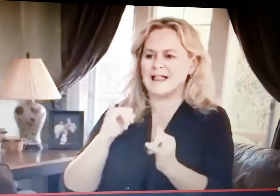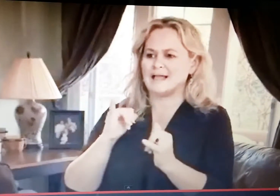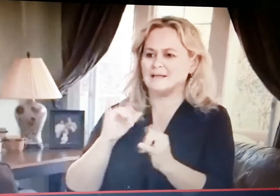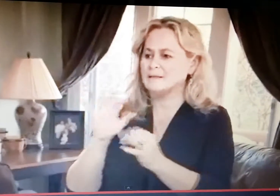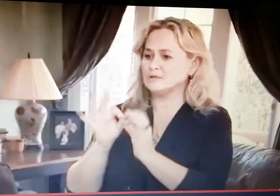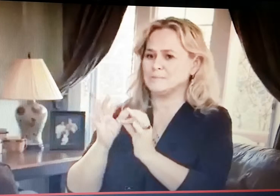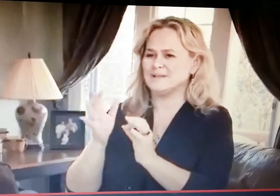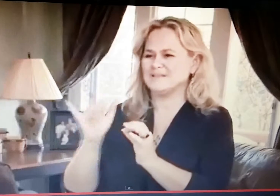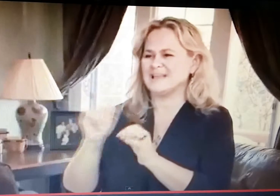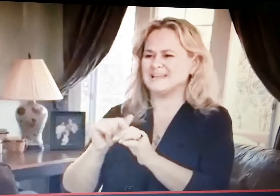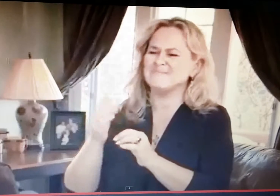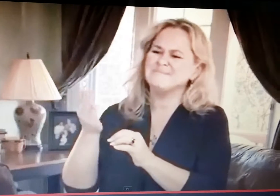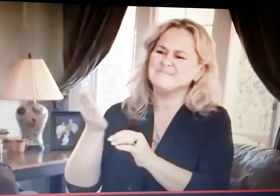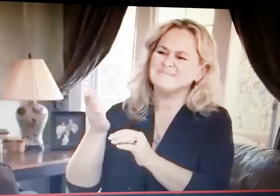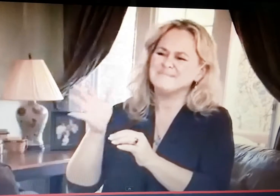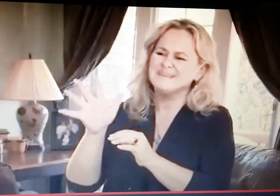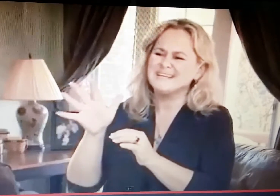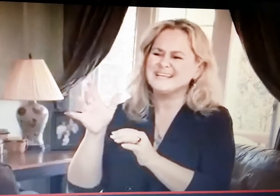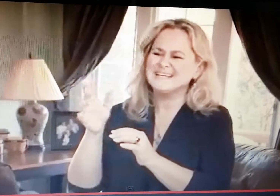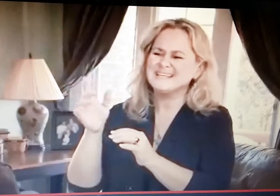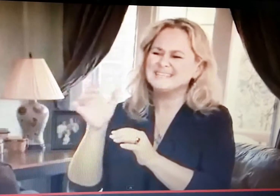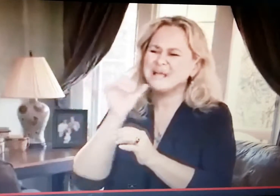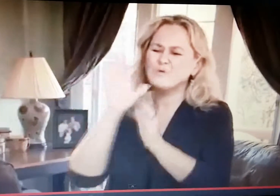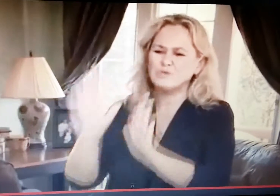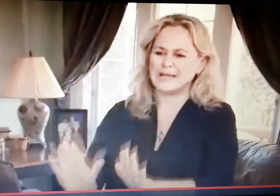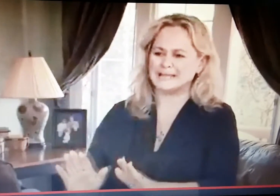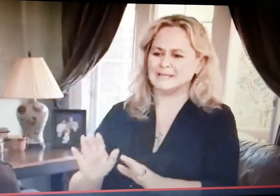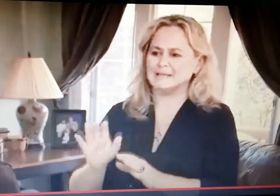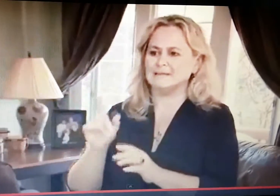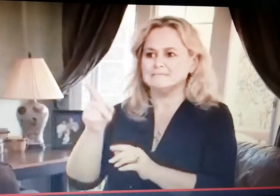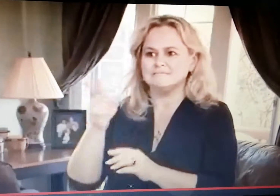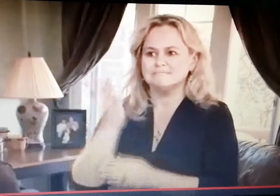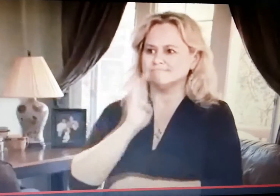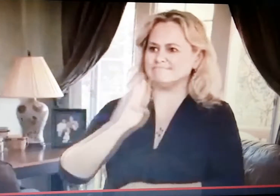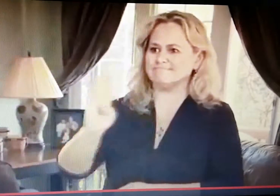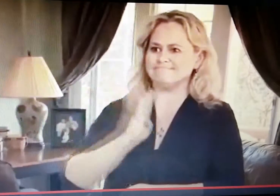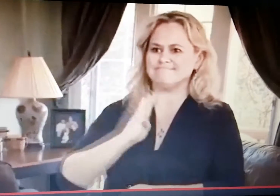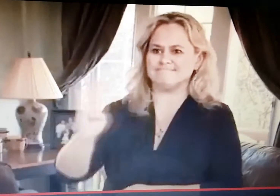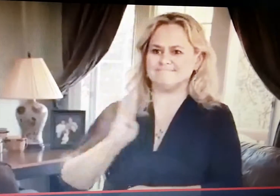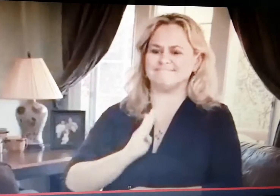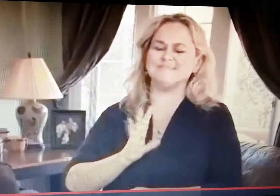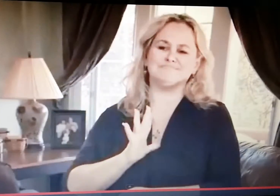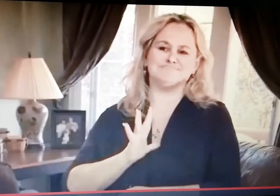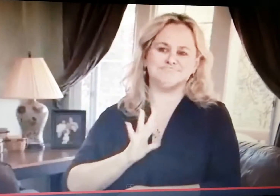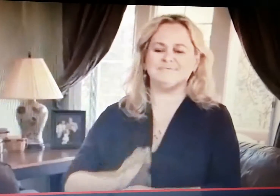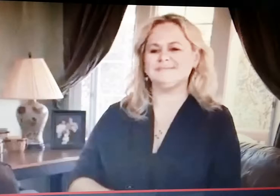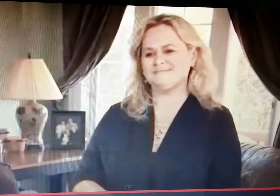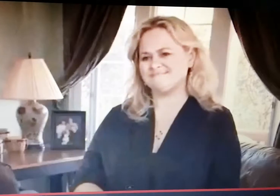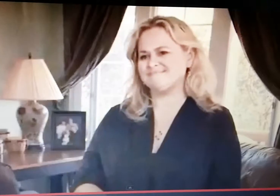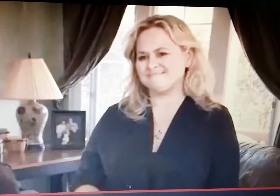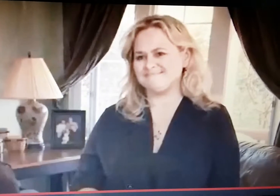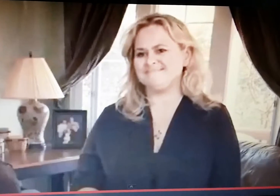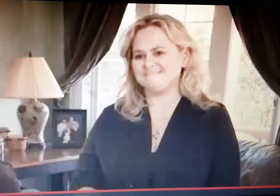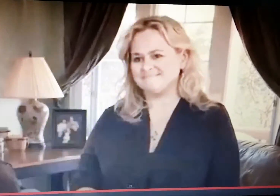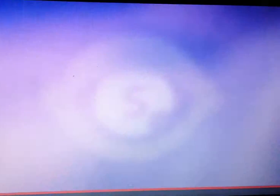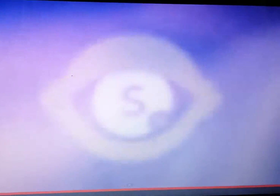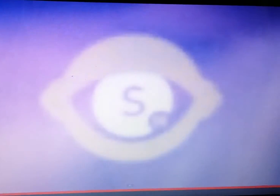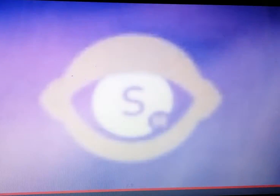Now, when I see people out in the world signing, I loved it, especially in college. I was so anxious to learn. I was like, teach me, feed